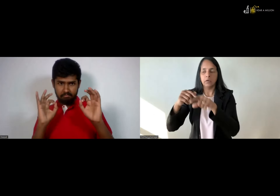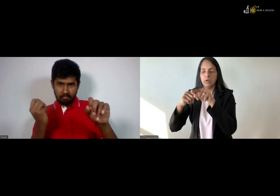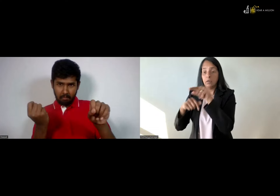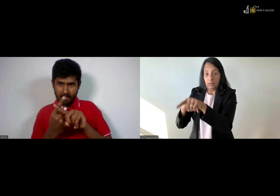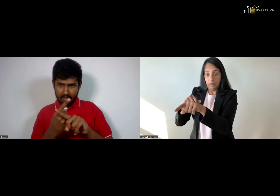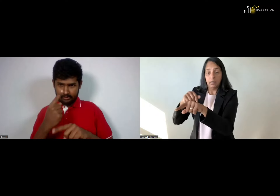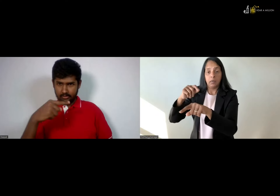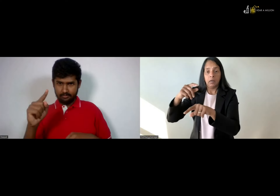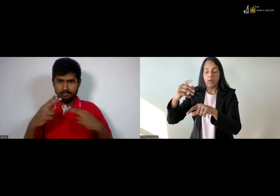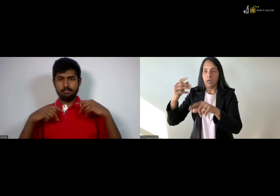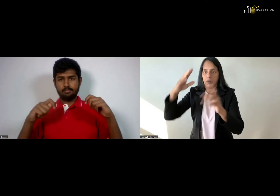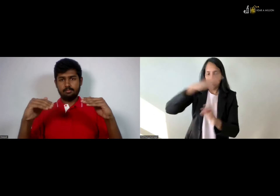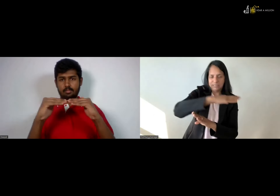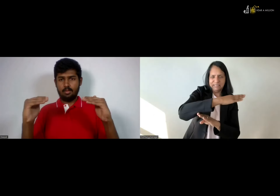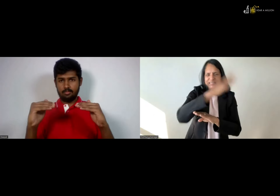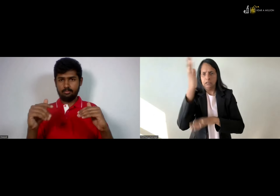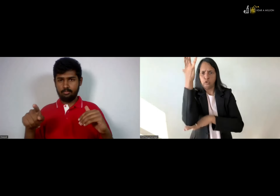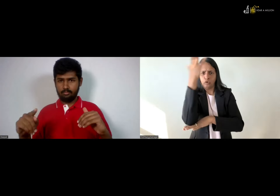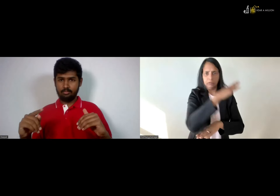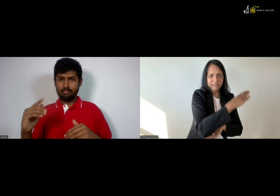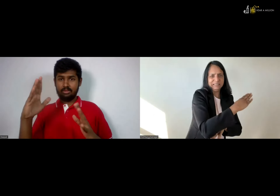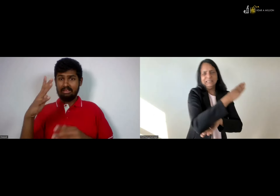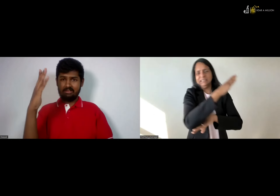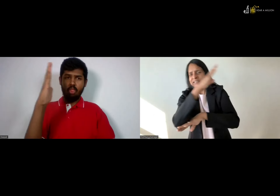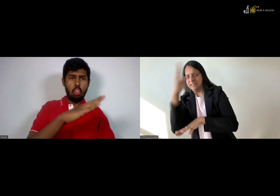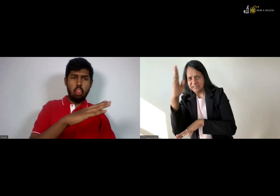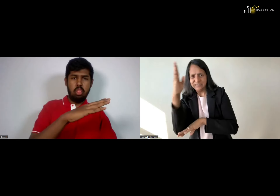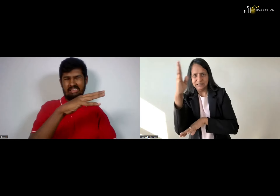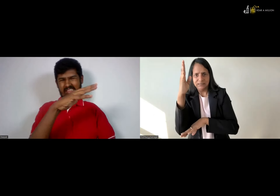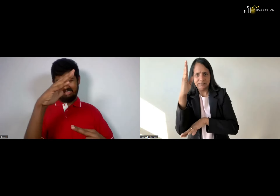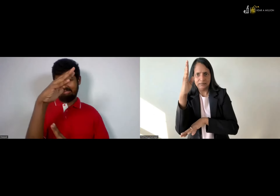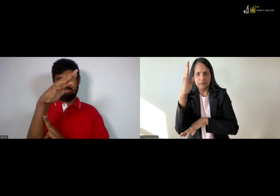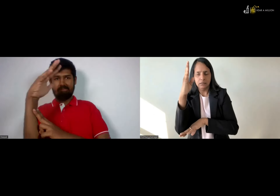So yeah, so injustice, like what we have.